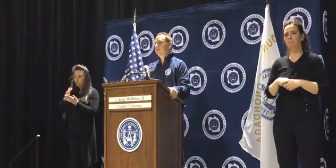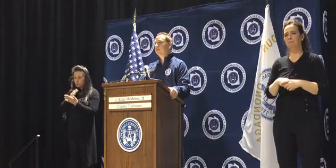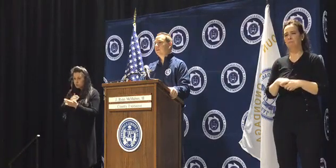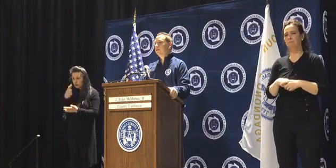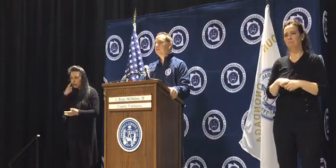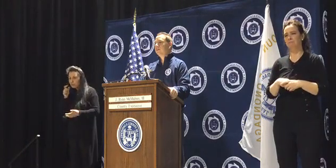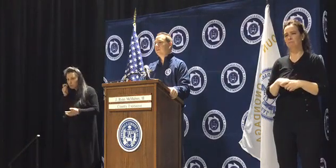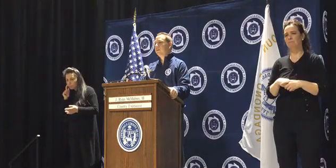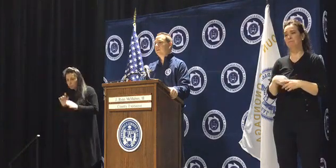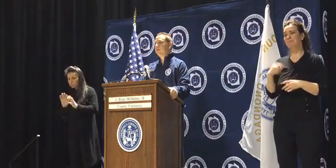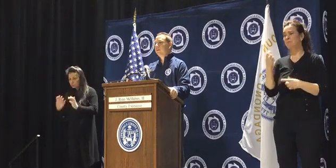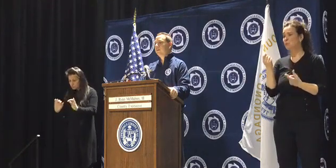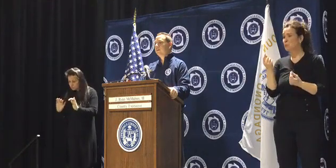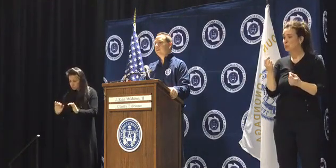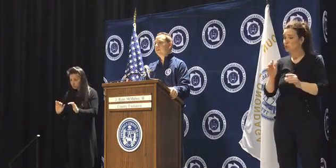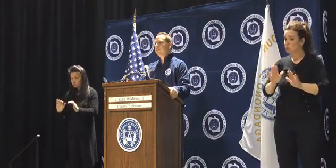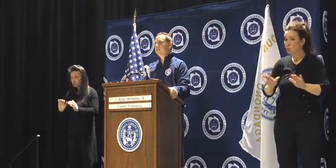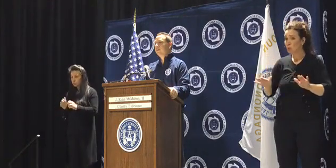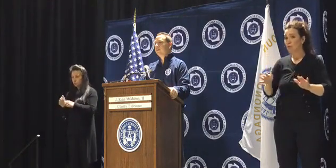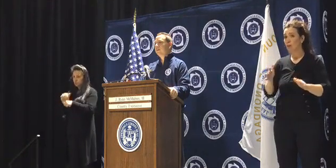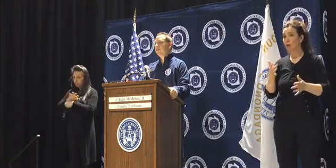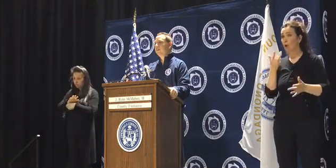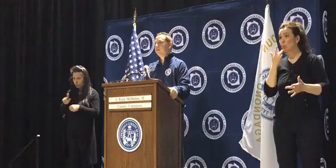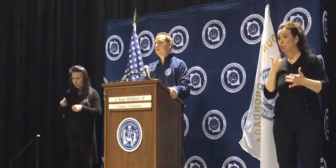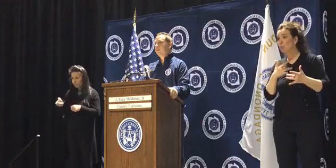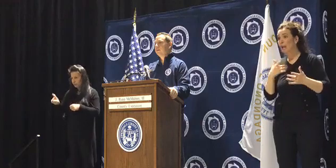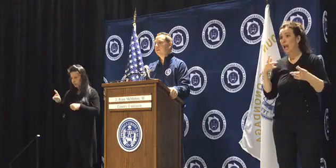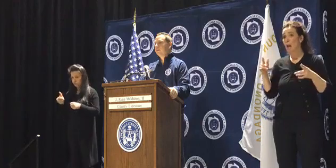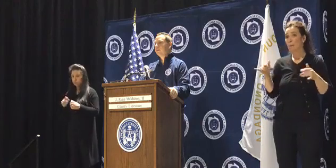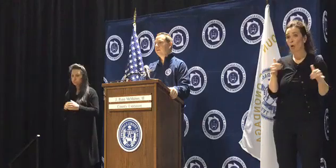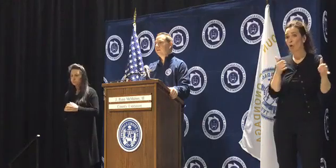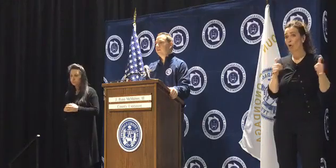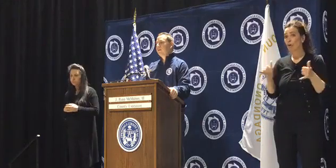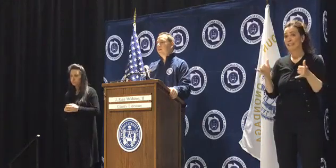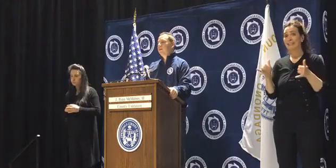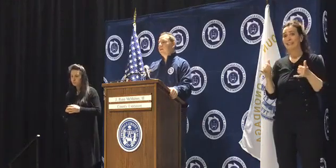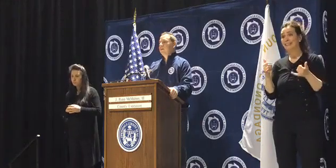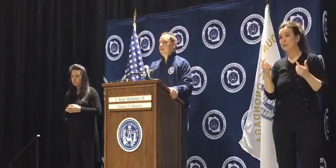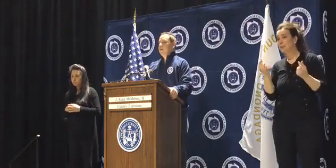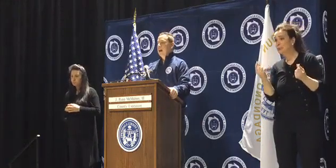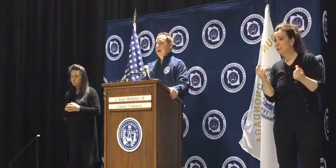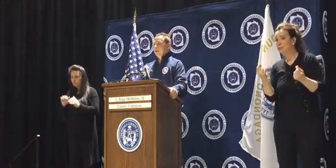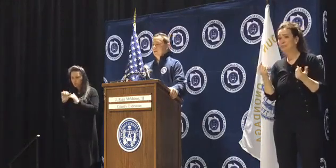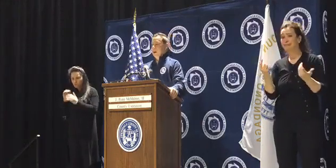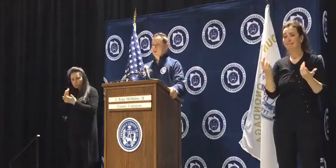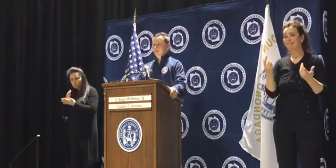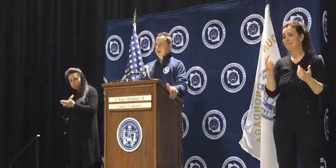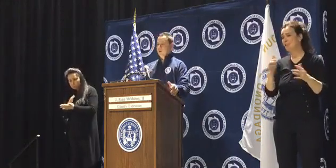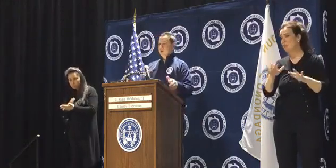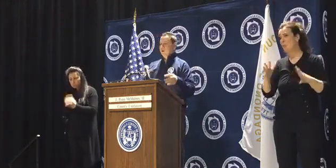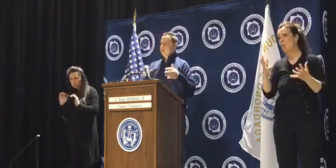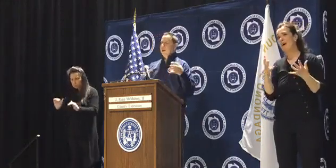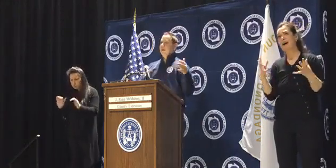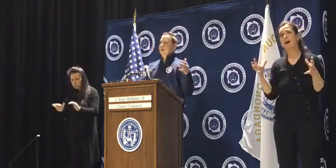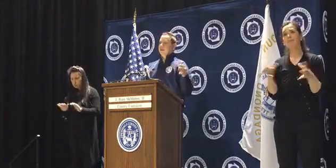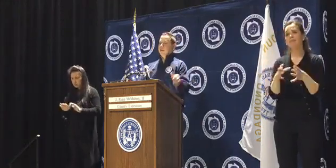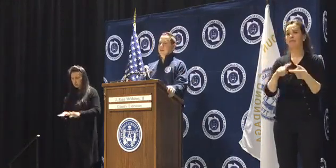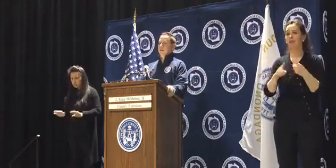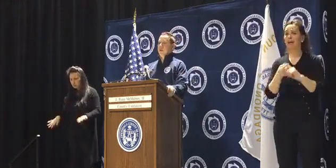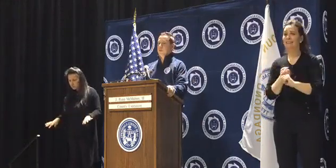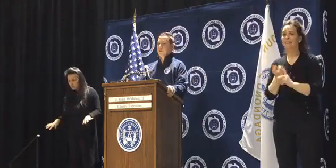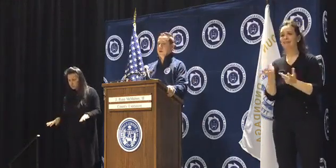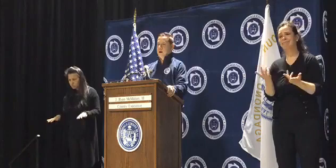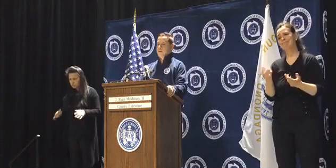much PlayStation. They want to go outside. How should parents be addressing this with kids 18 and under? Yeah, so I live in a neighborhood, there's a lot of